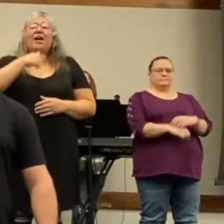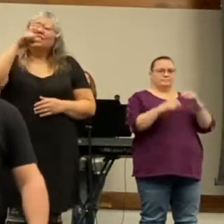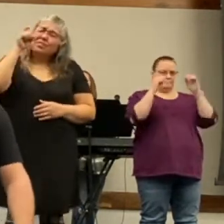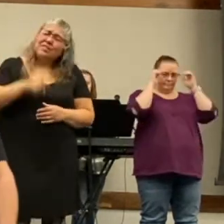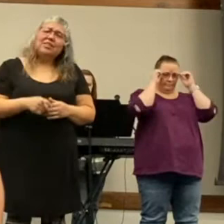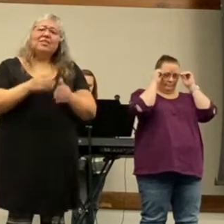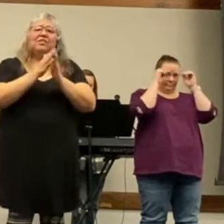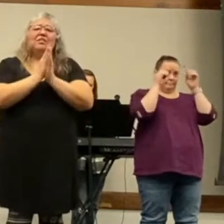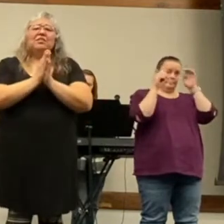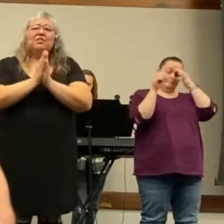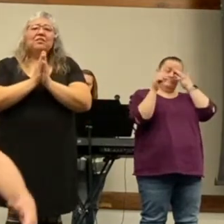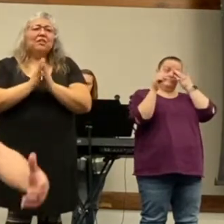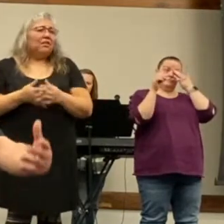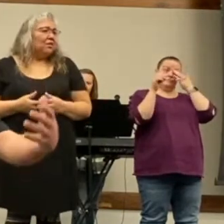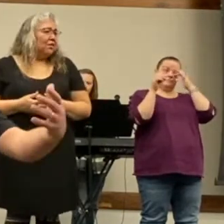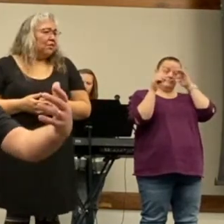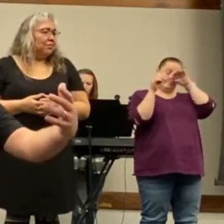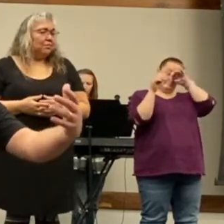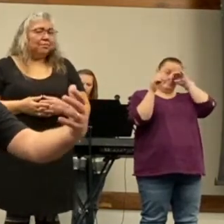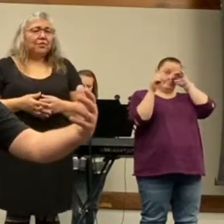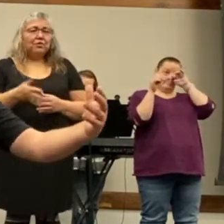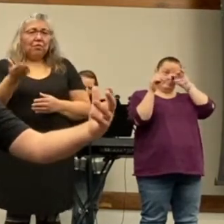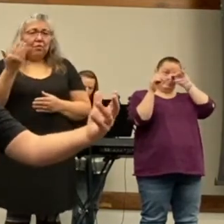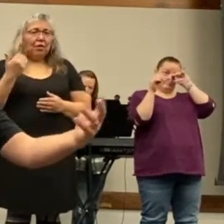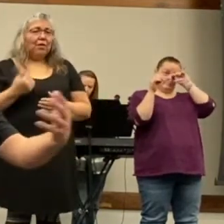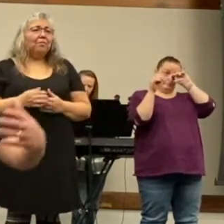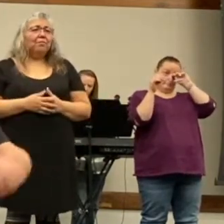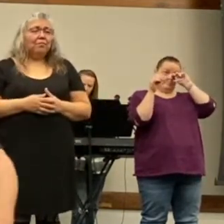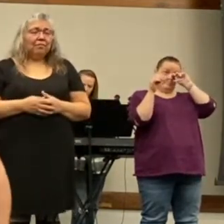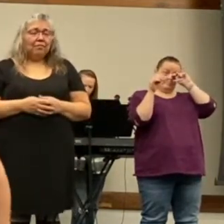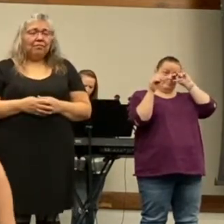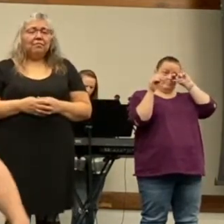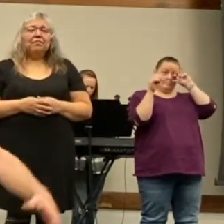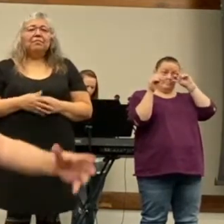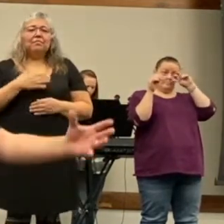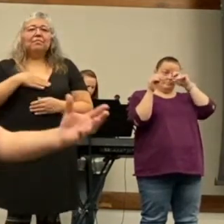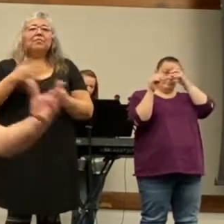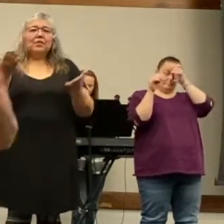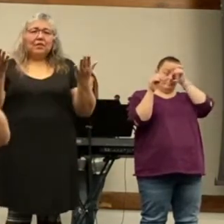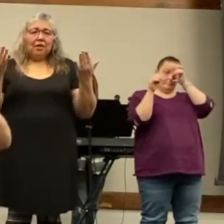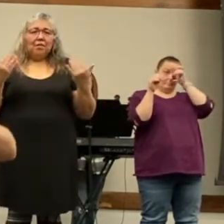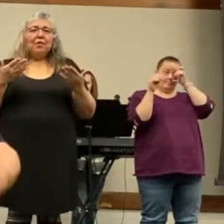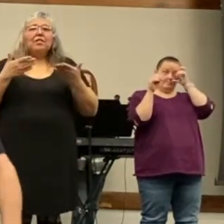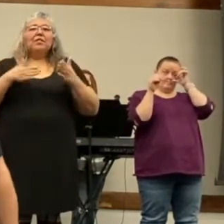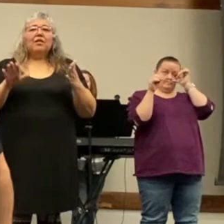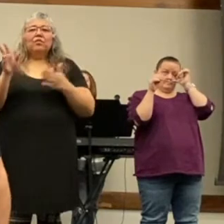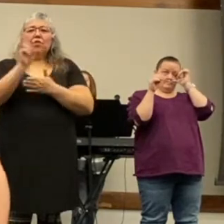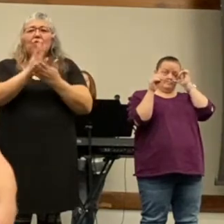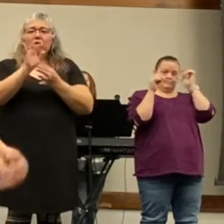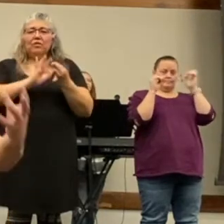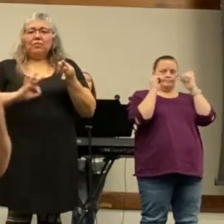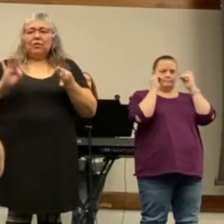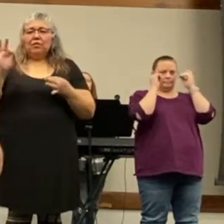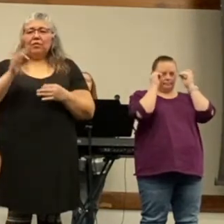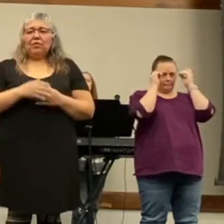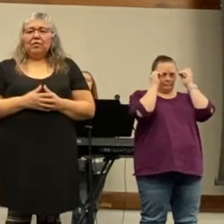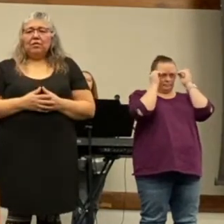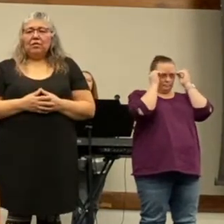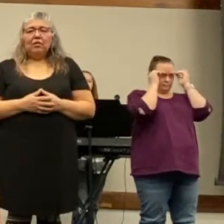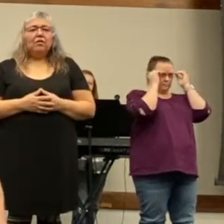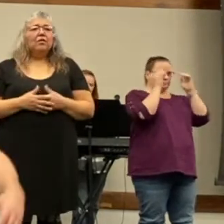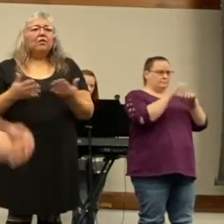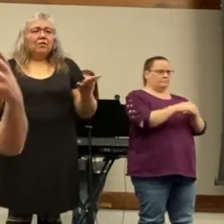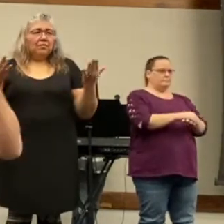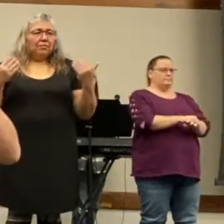it. So won't you come? Won't you come? Let the Holy Spirit just take you. We want to pray with